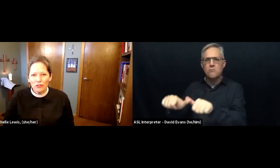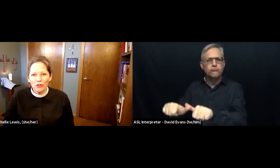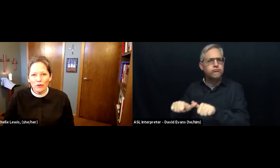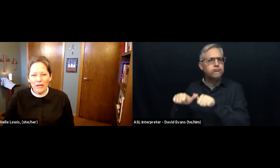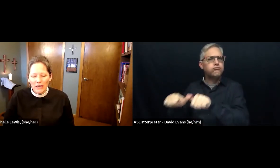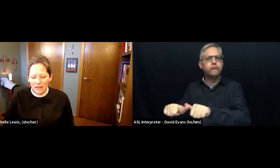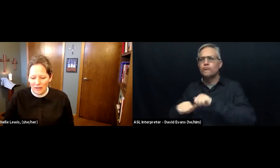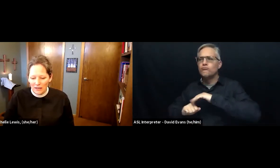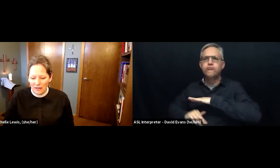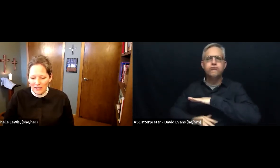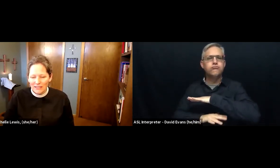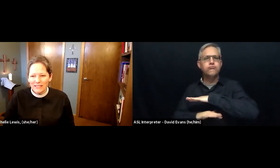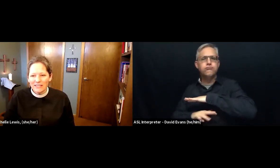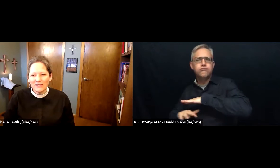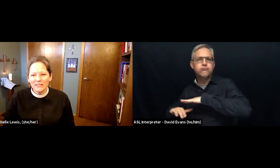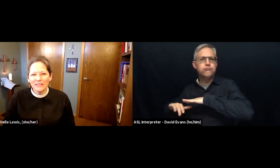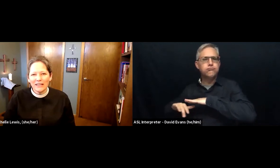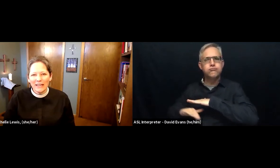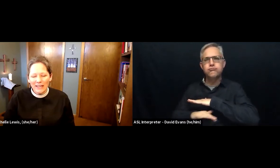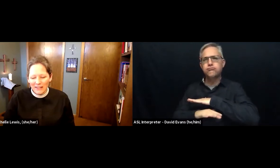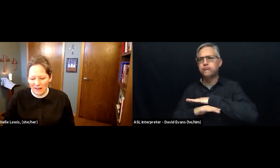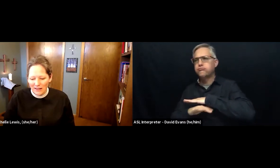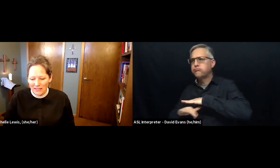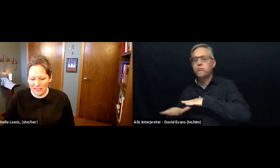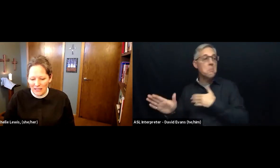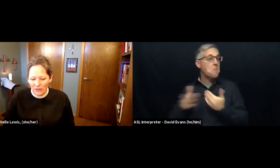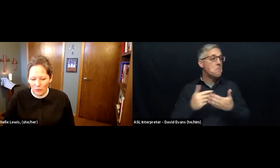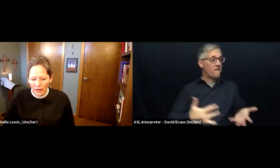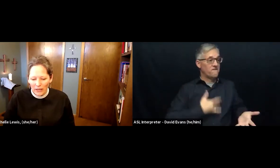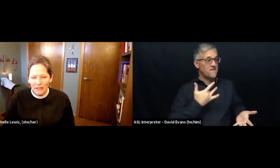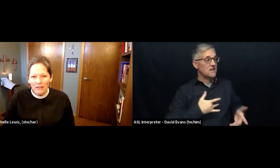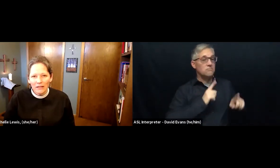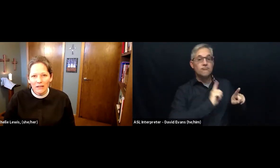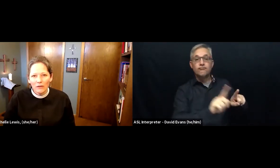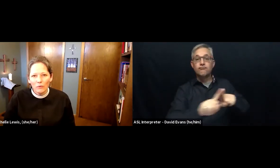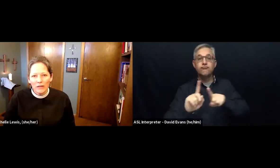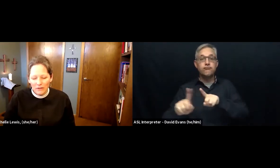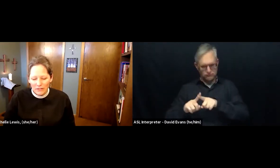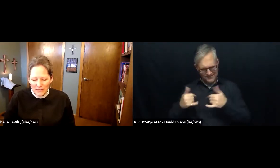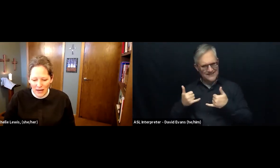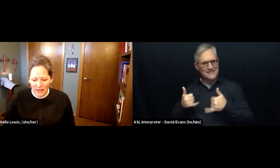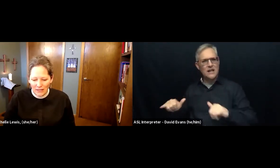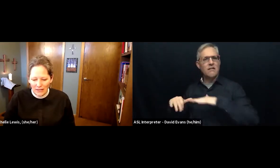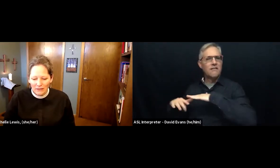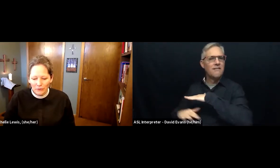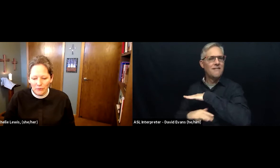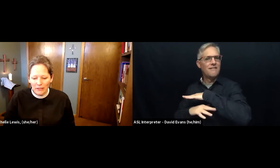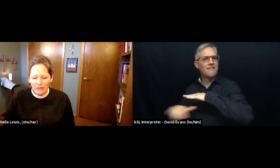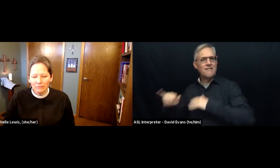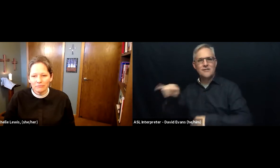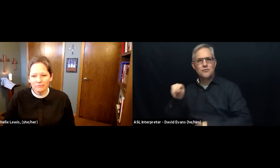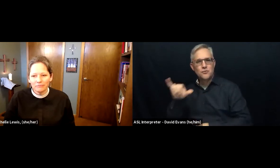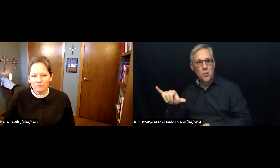So joy is still in us even when we are sad and